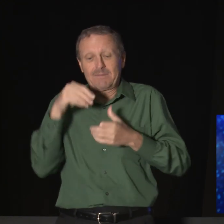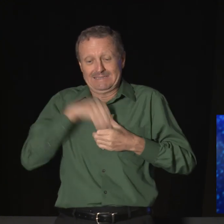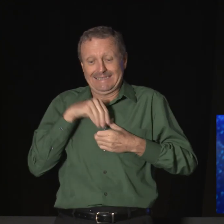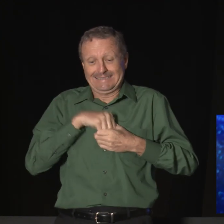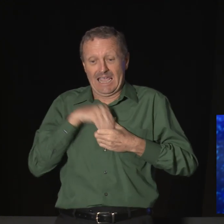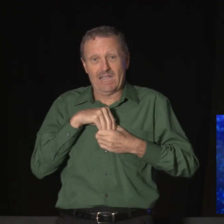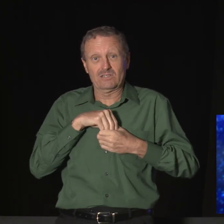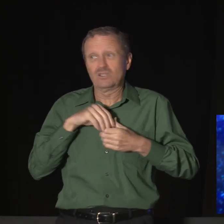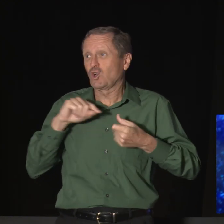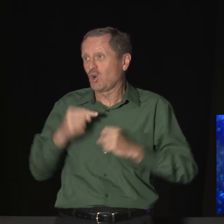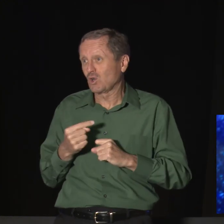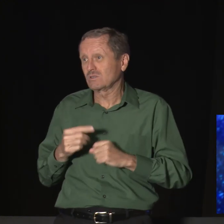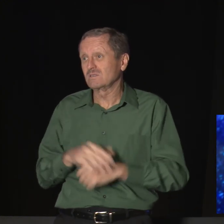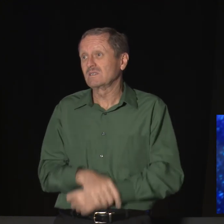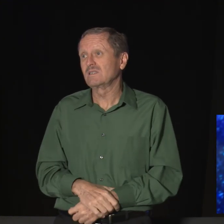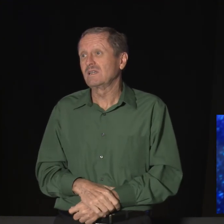hurt.